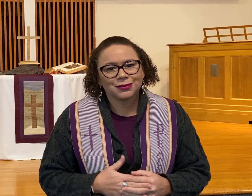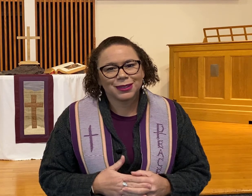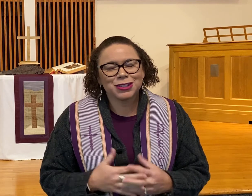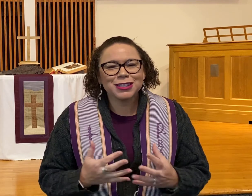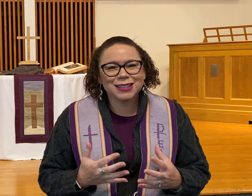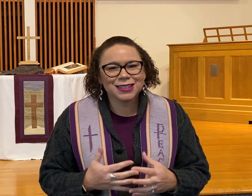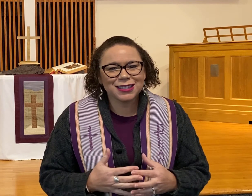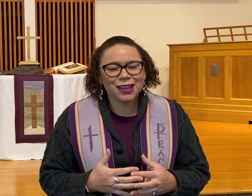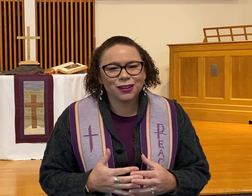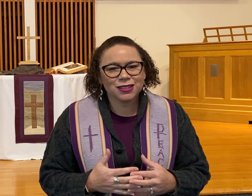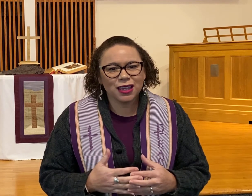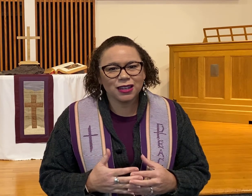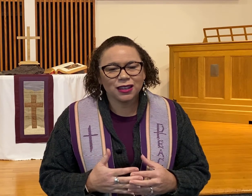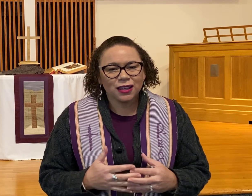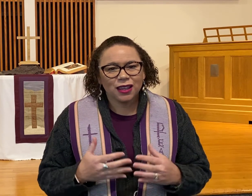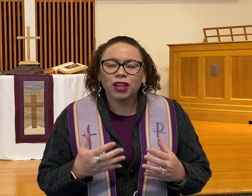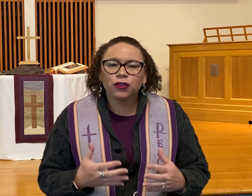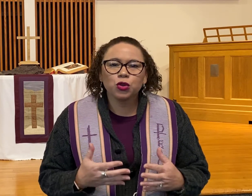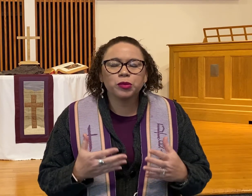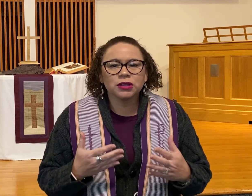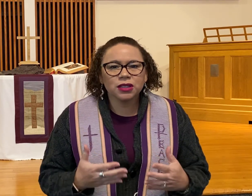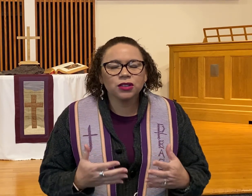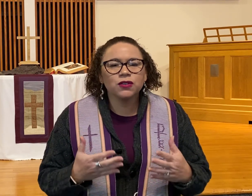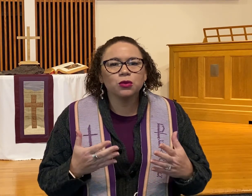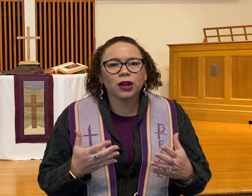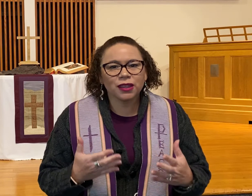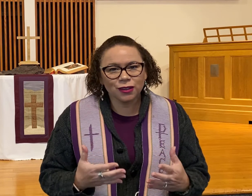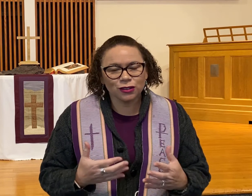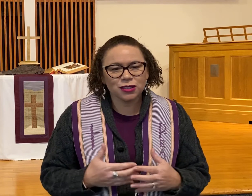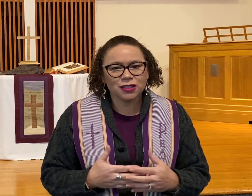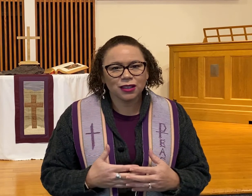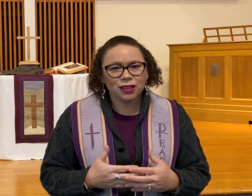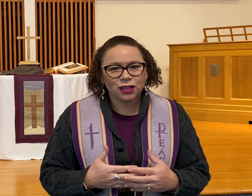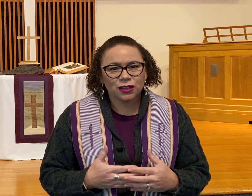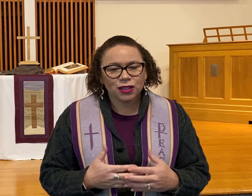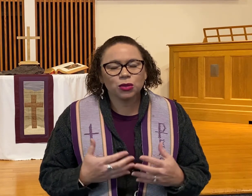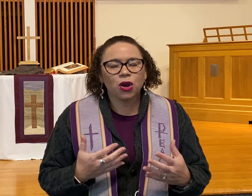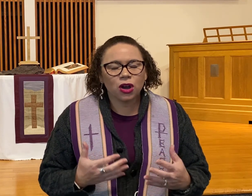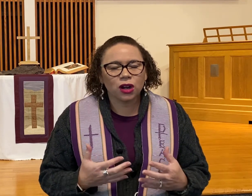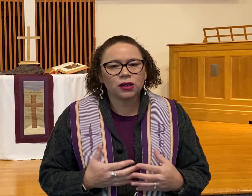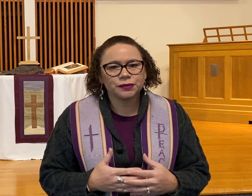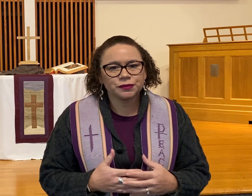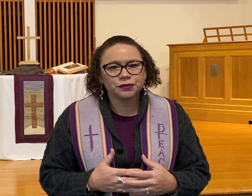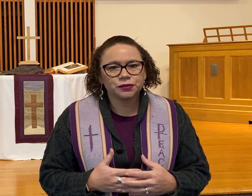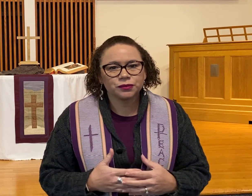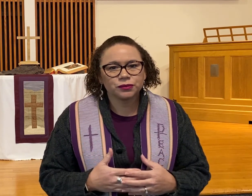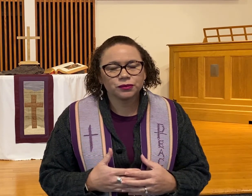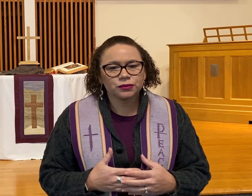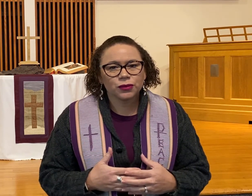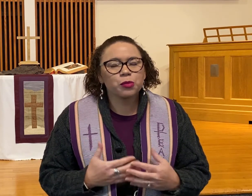And Jesus is there saying, if you believe you are healed, you are. The